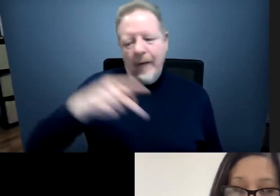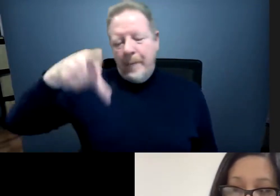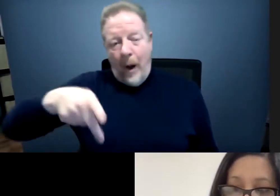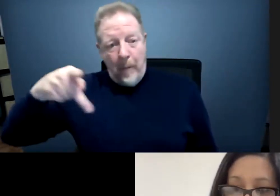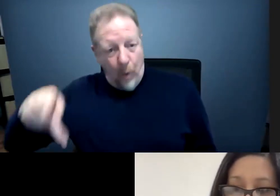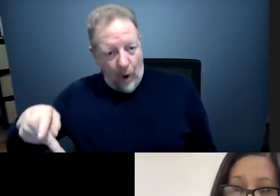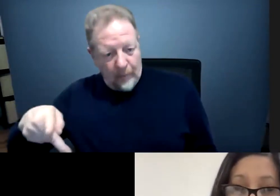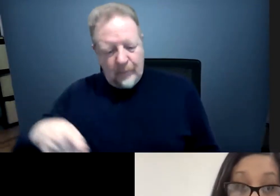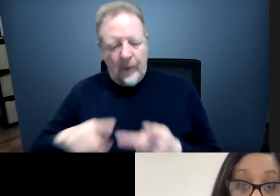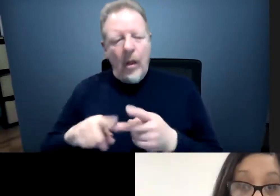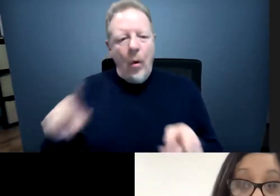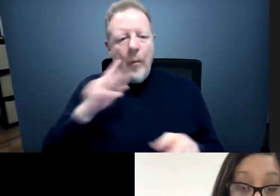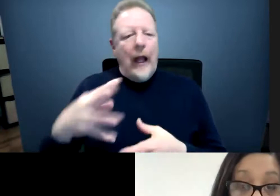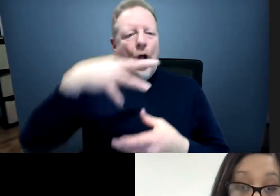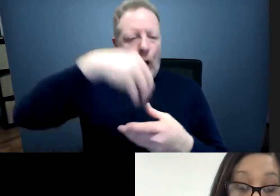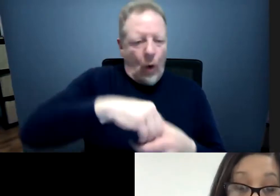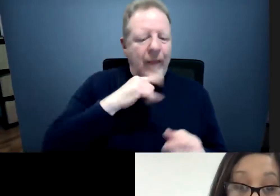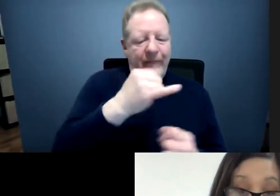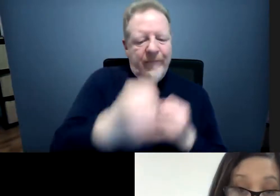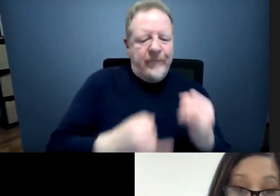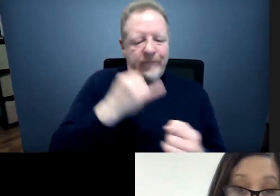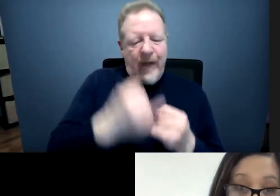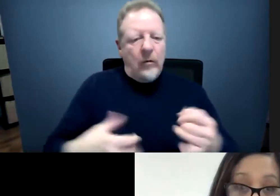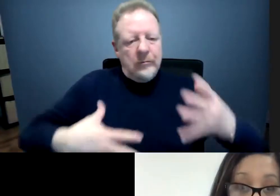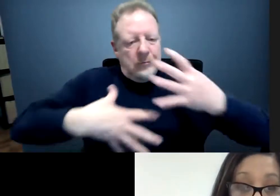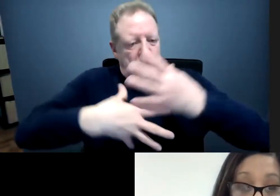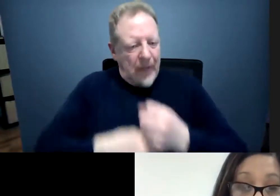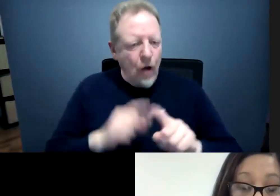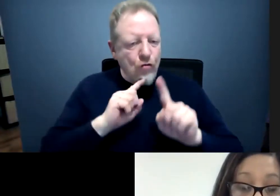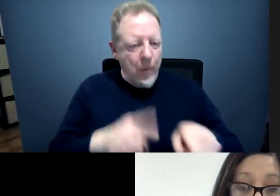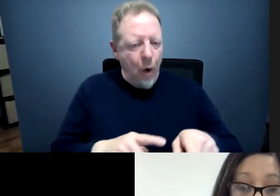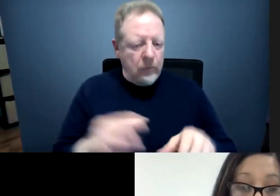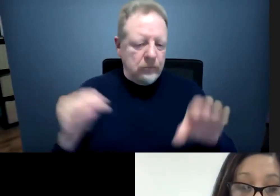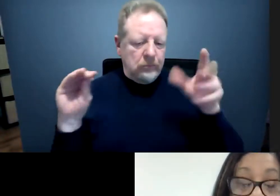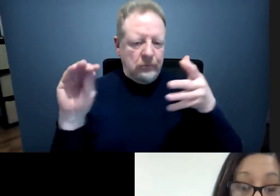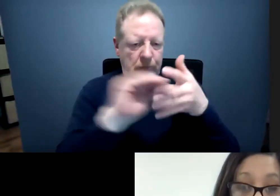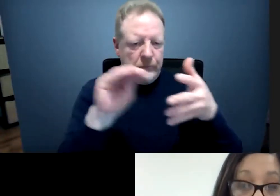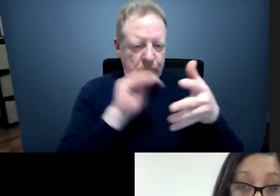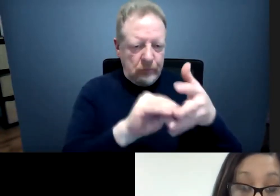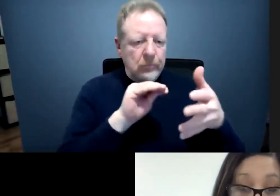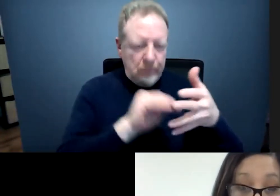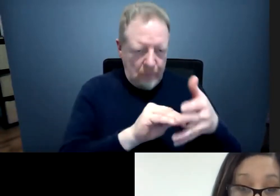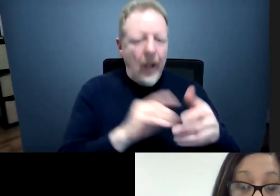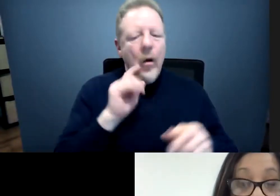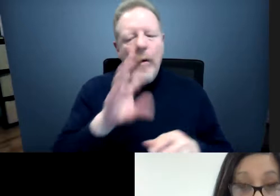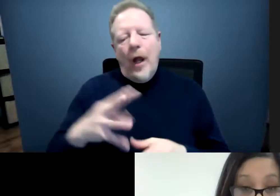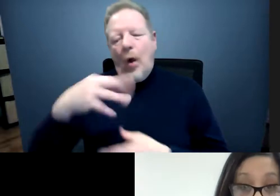and those will be included in the final consolidated report. And they will be included on the website, which, by the